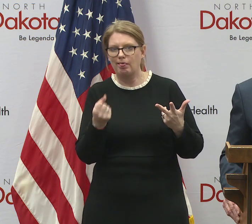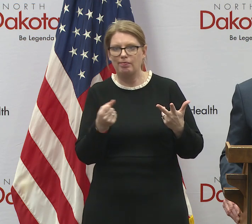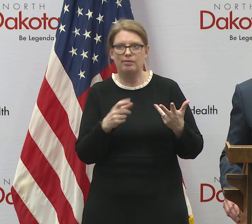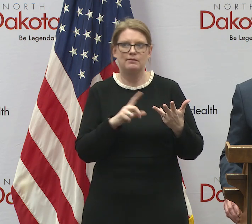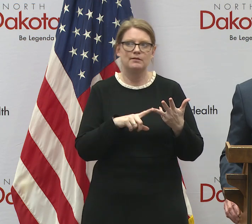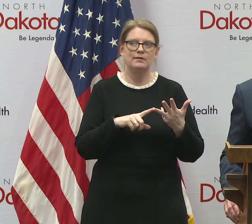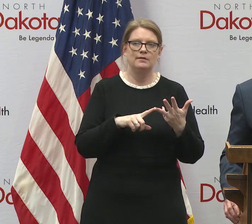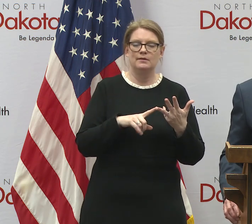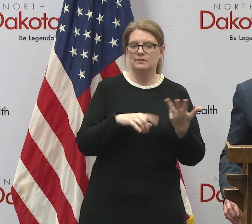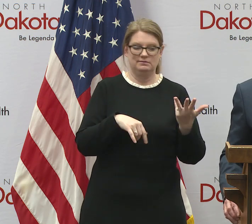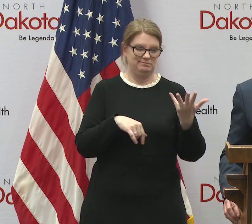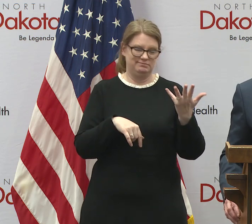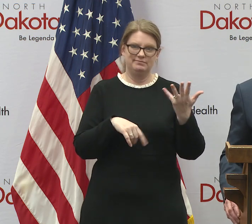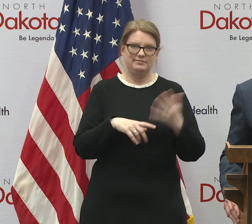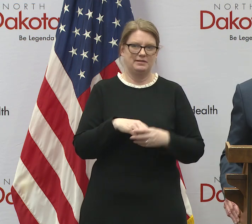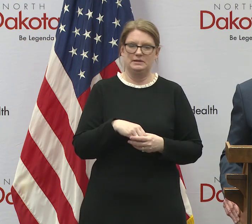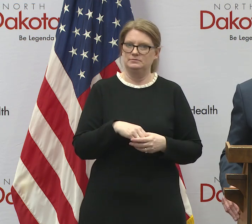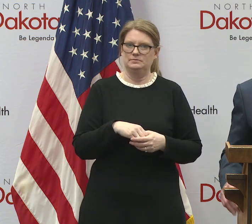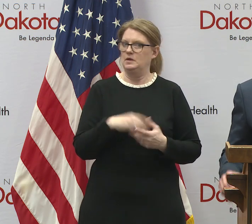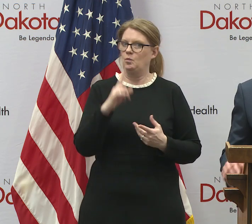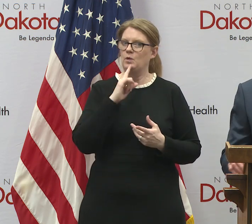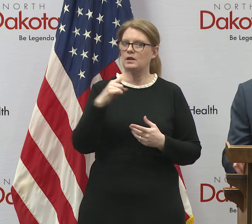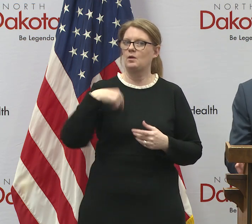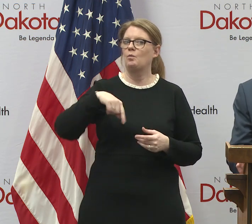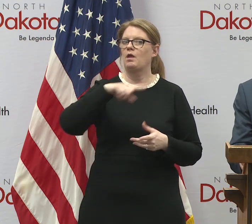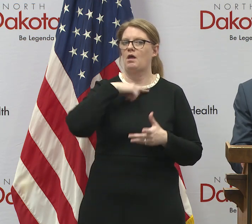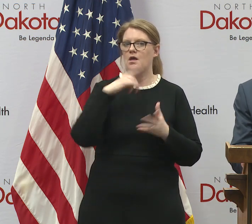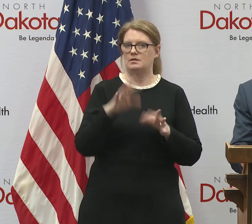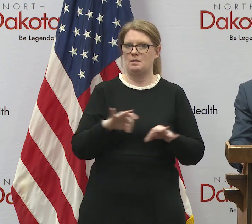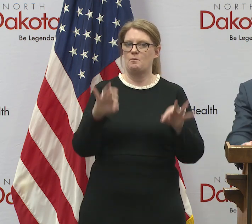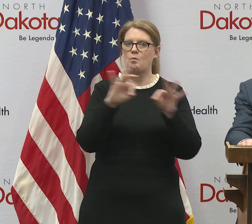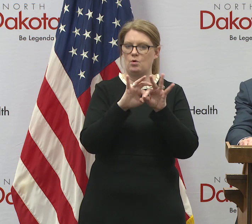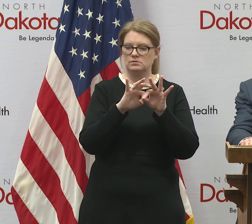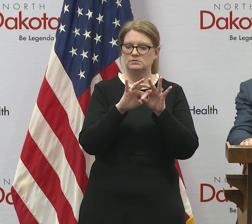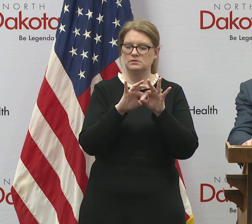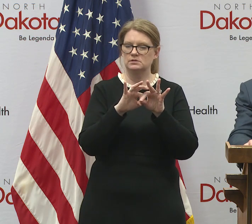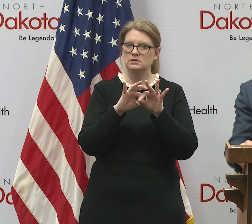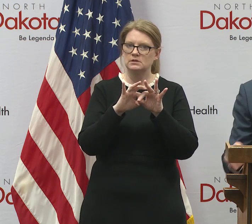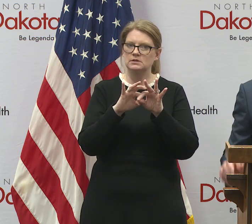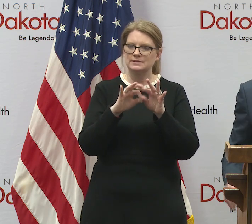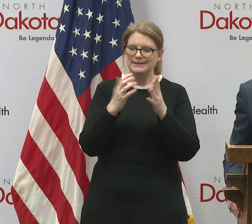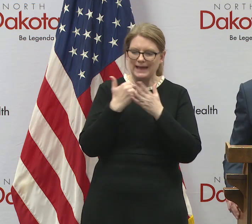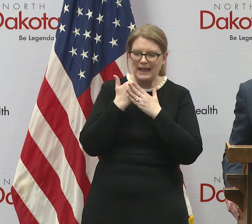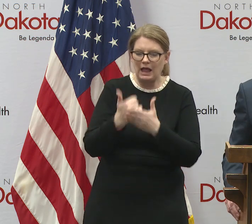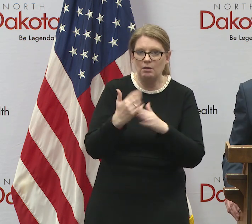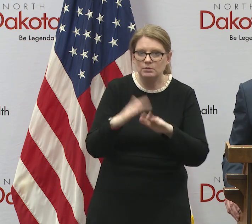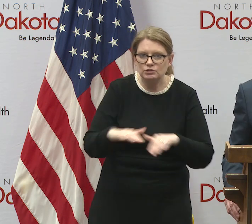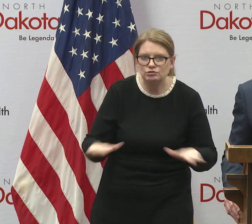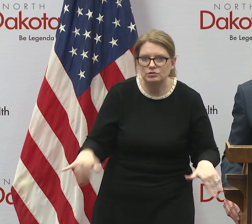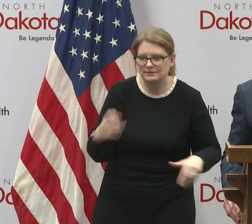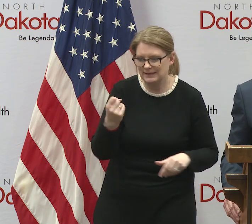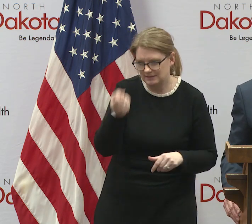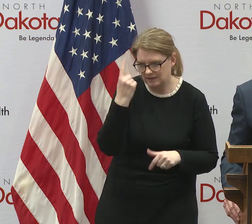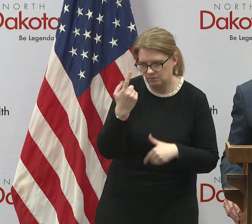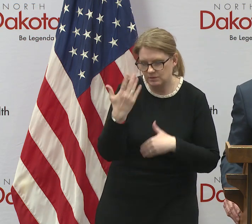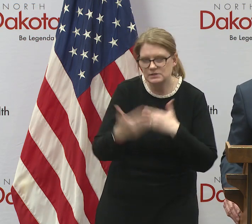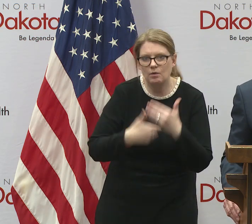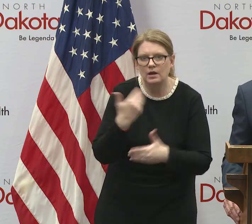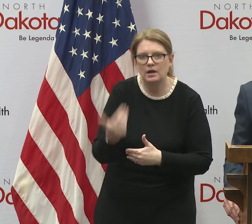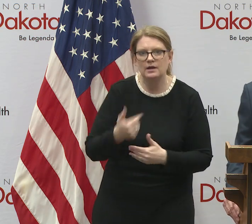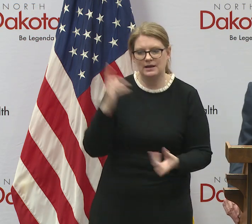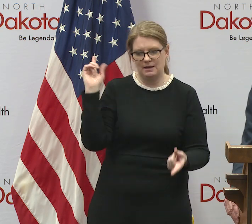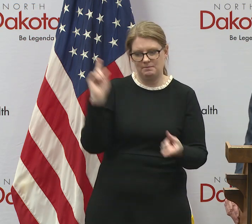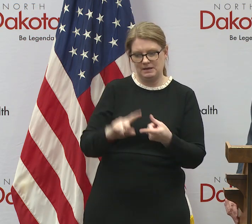security. But again, we all play an important role in helping our children make sense of what they hear in a way that's honest, that's accurate, and